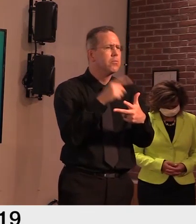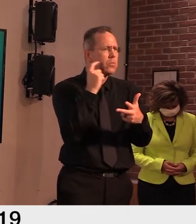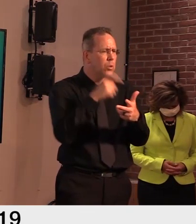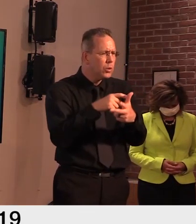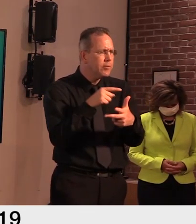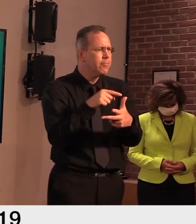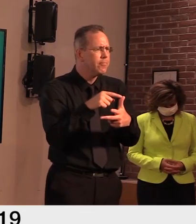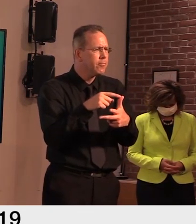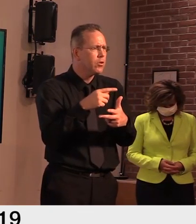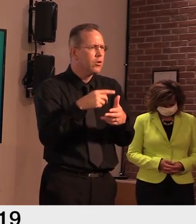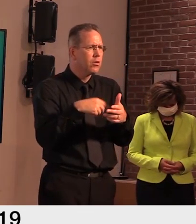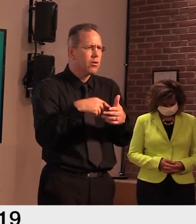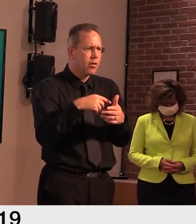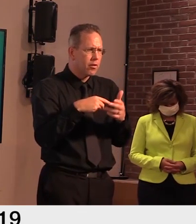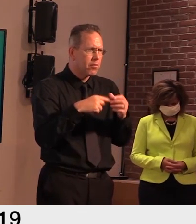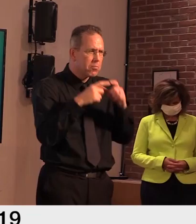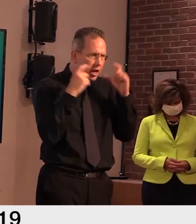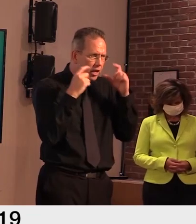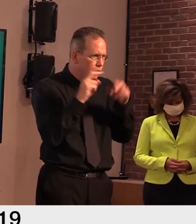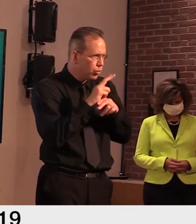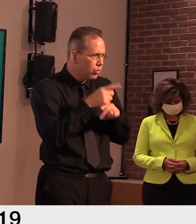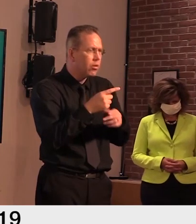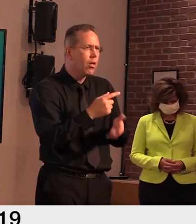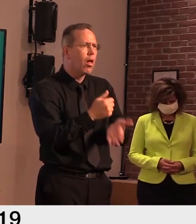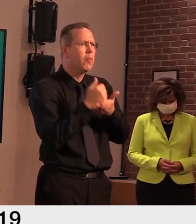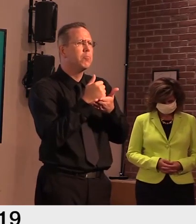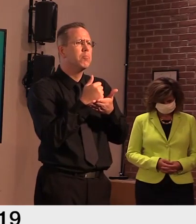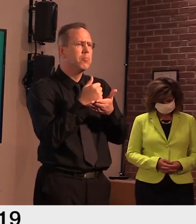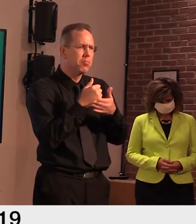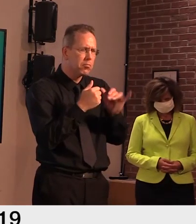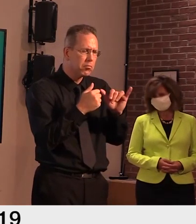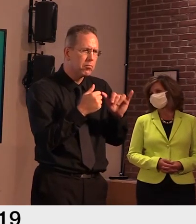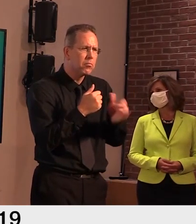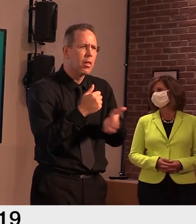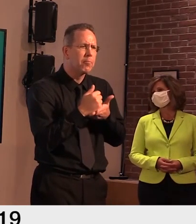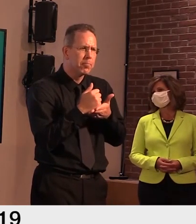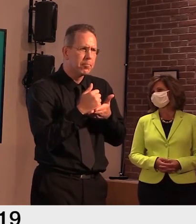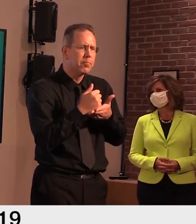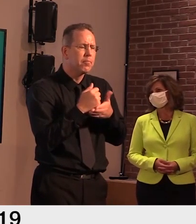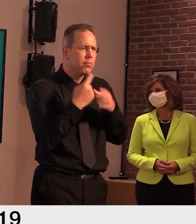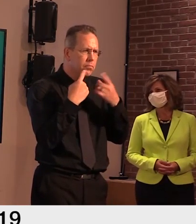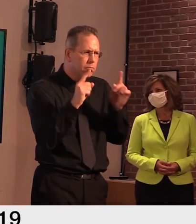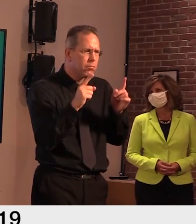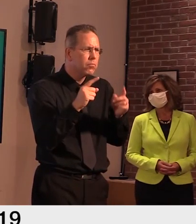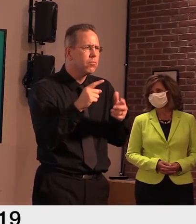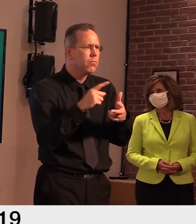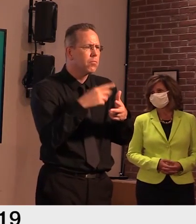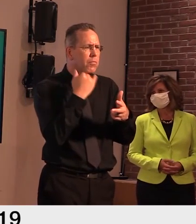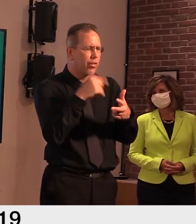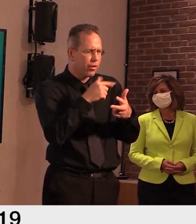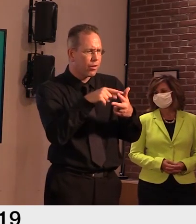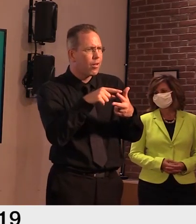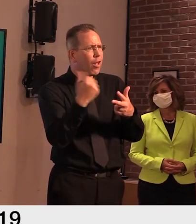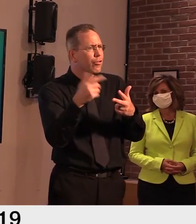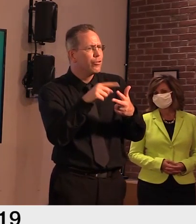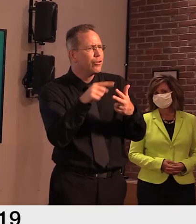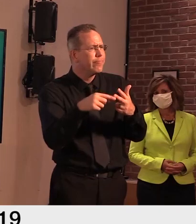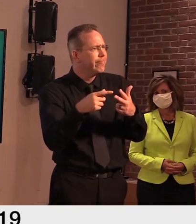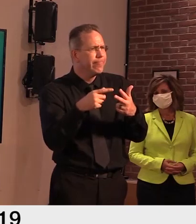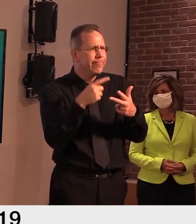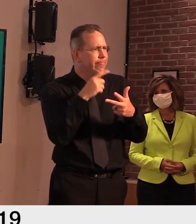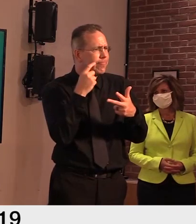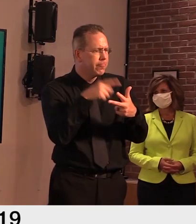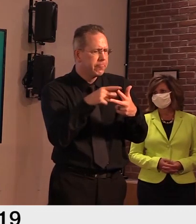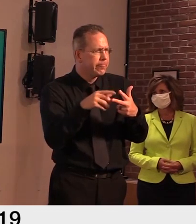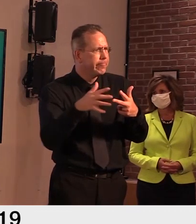strategies, with the masking and facial covering being most predominant in the New York experience, they found